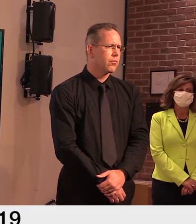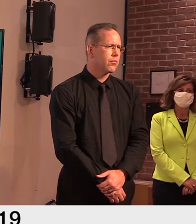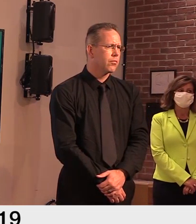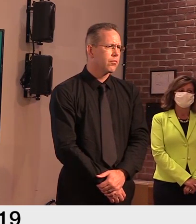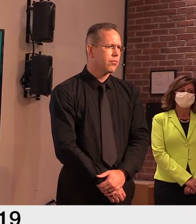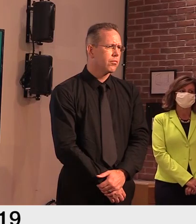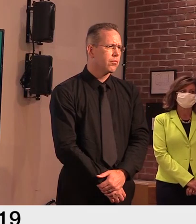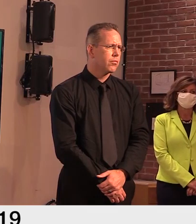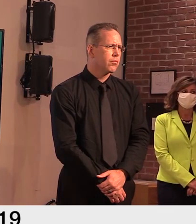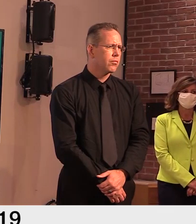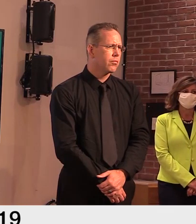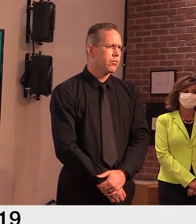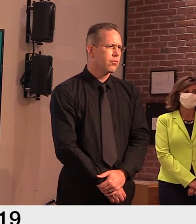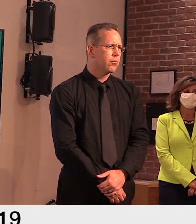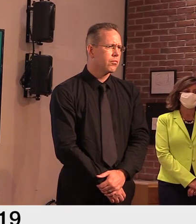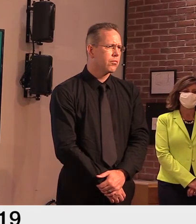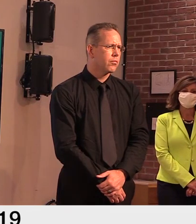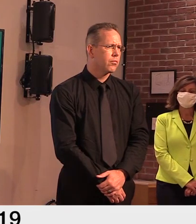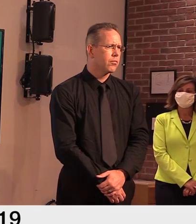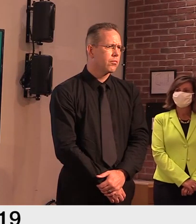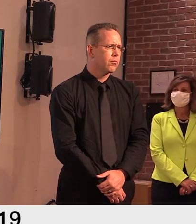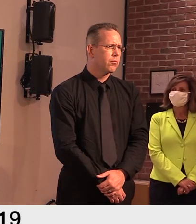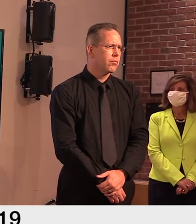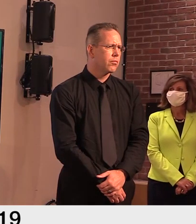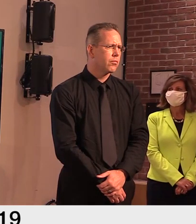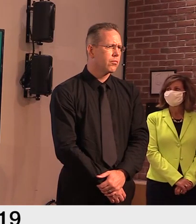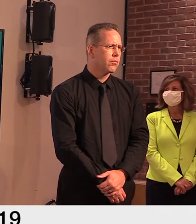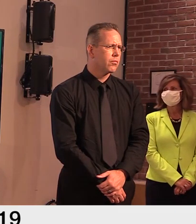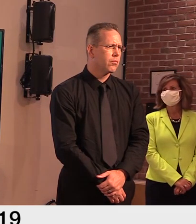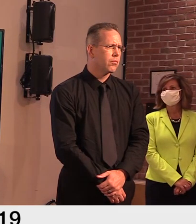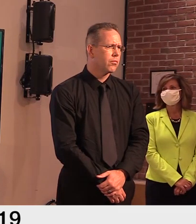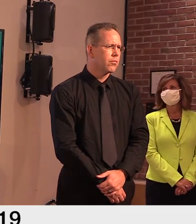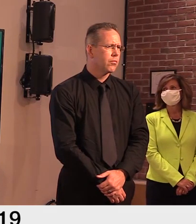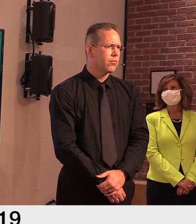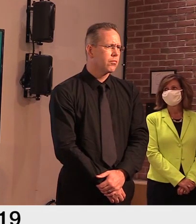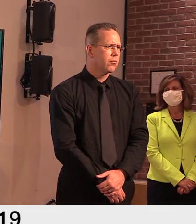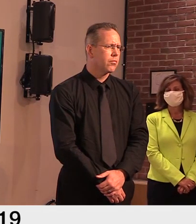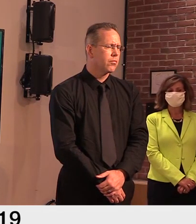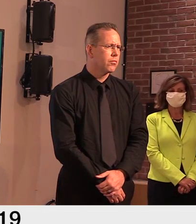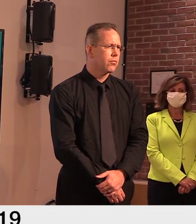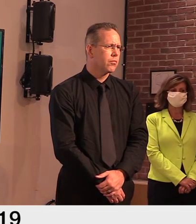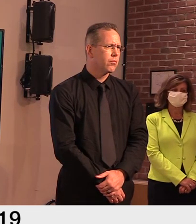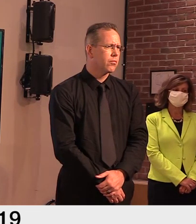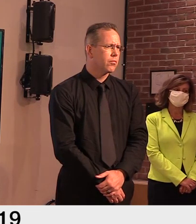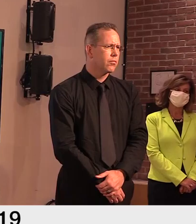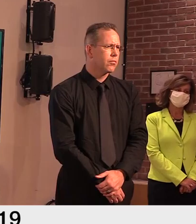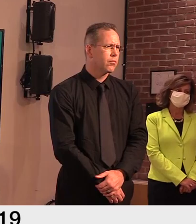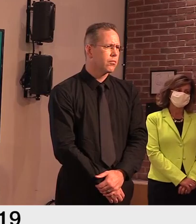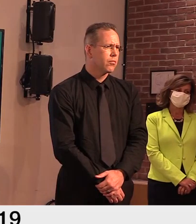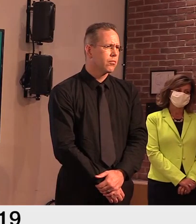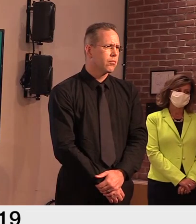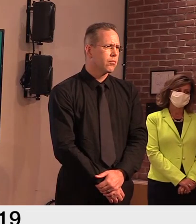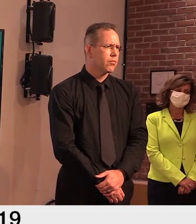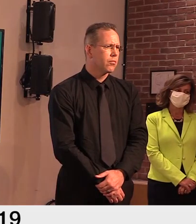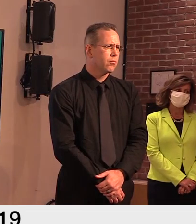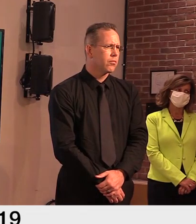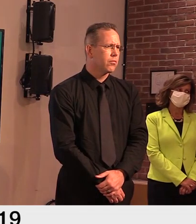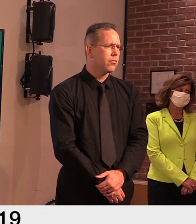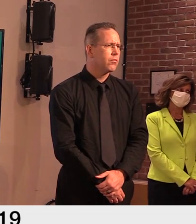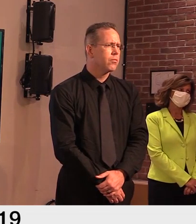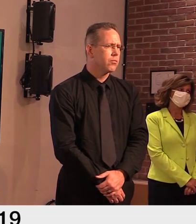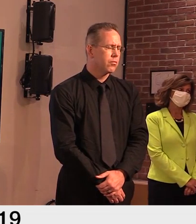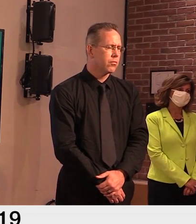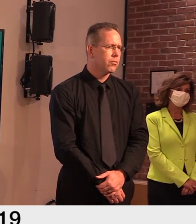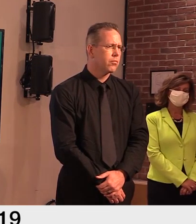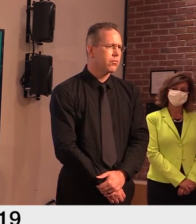one proposal is to discontinue the secrecy that Vermont State Police have enjoyed for 40 years when it comes to disciplining troopers